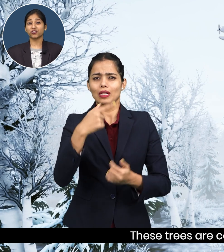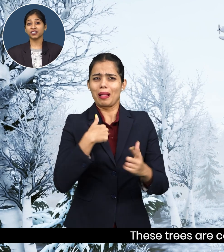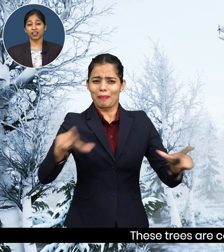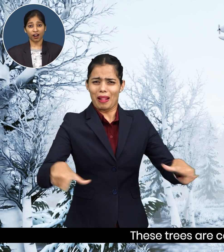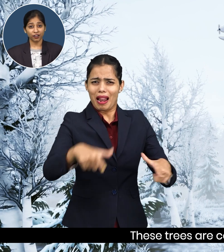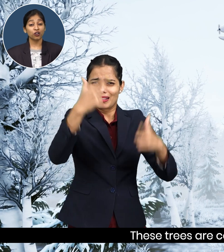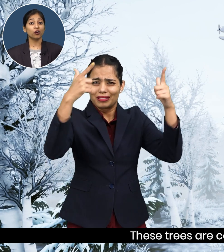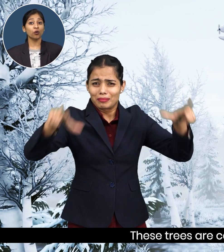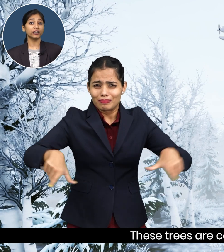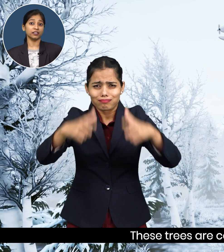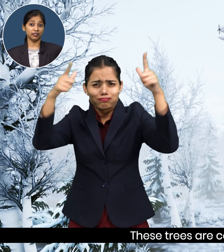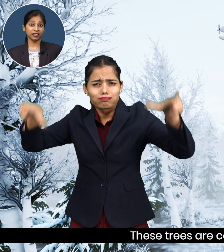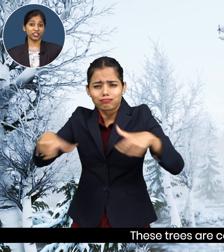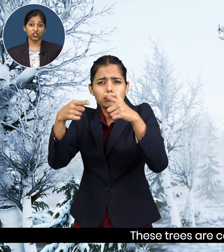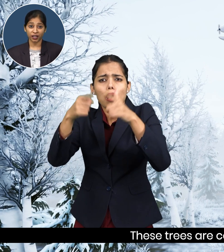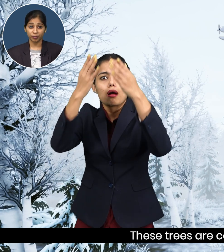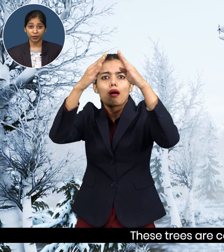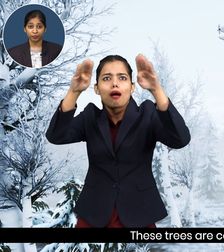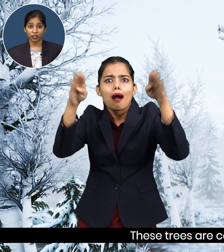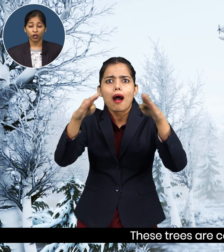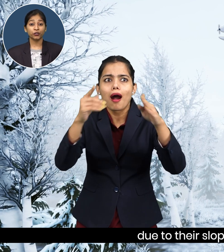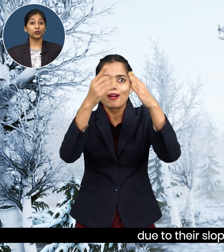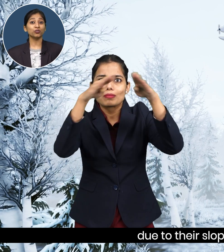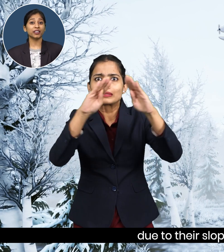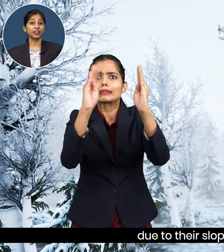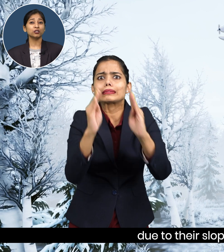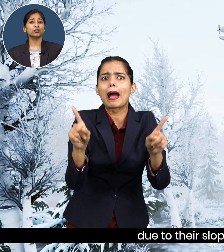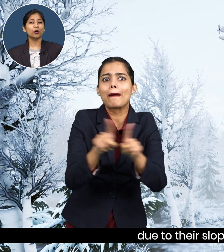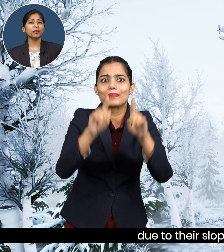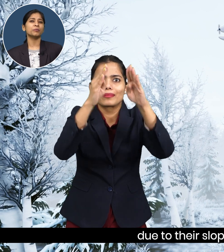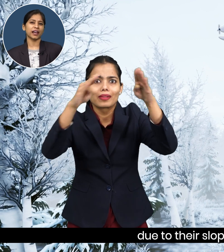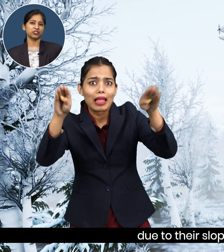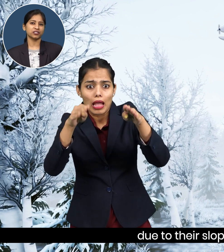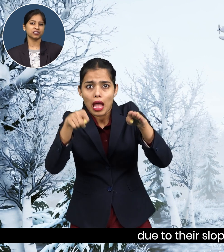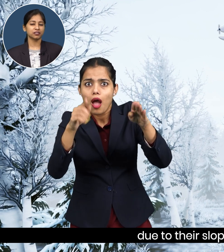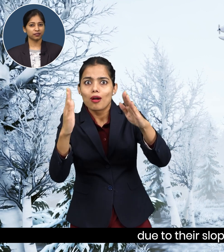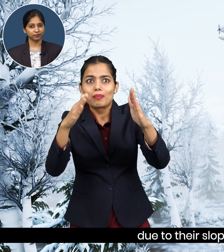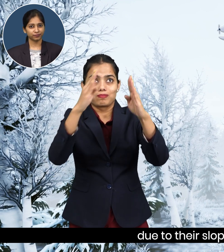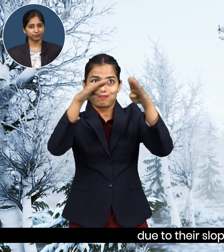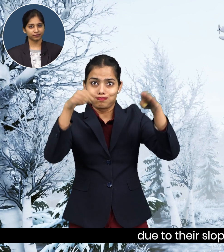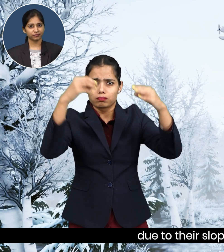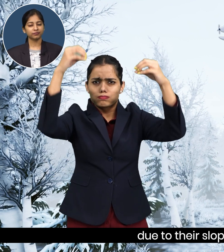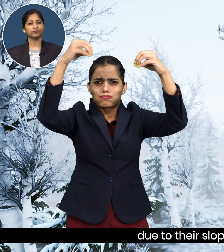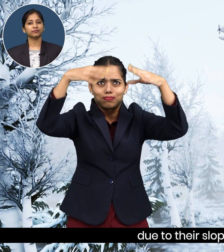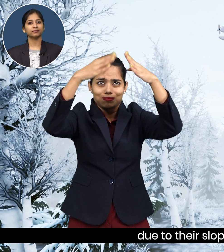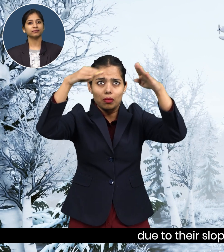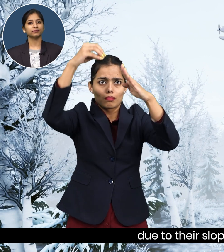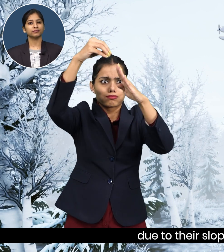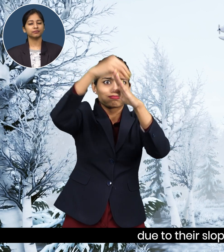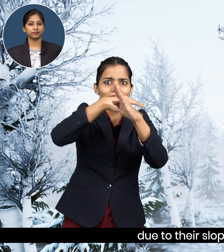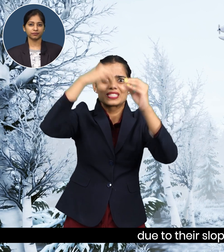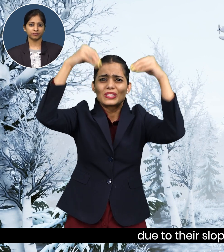These trees are conical in shape due to their sloping branches.